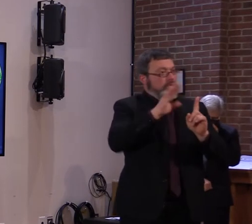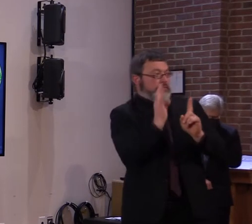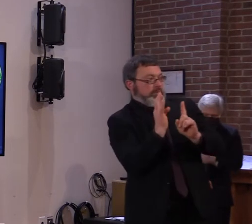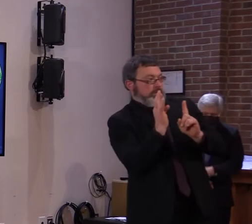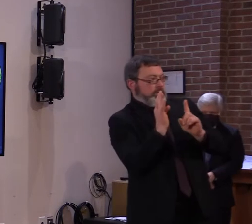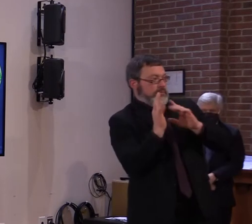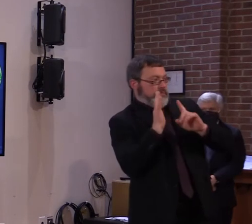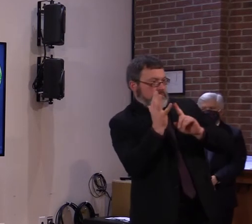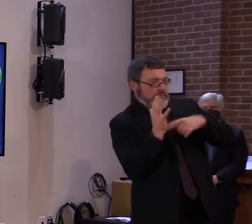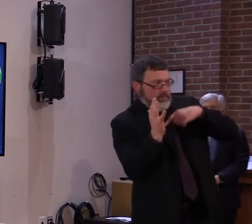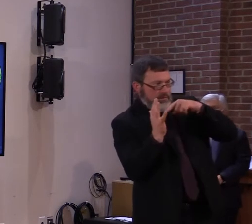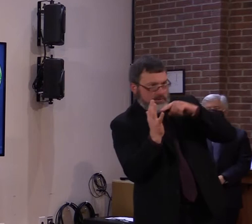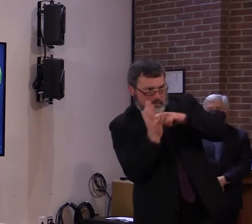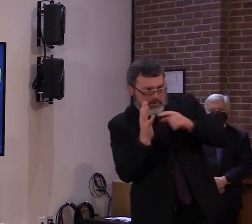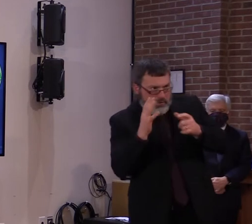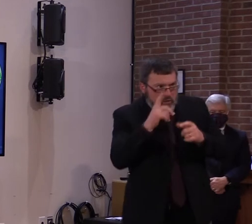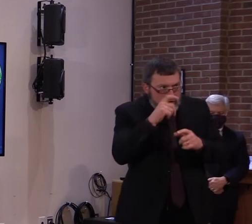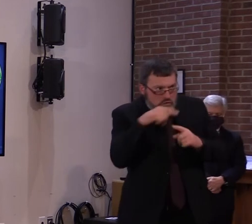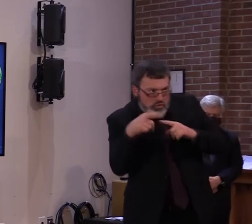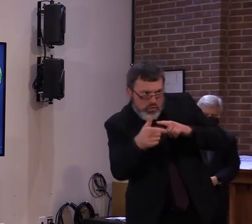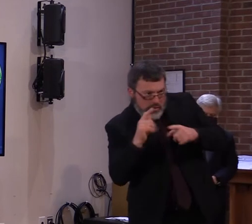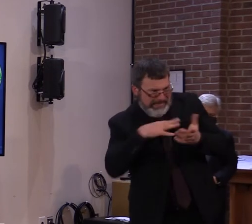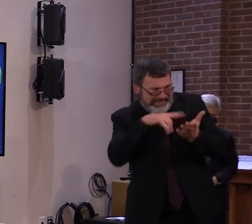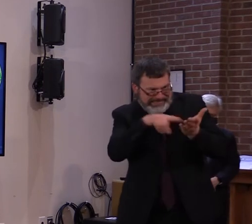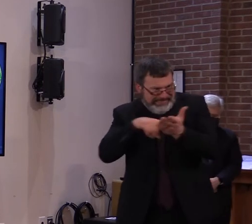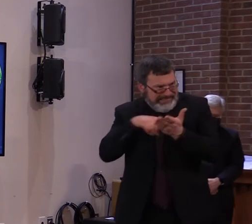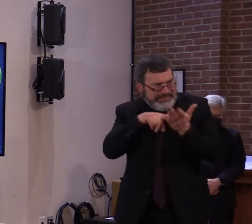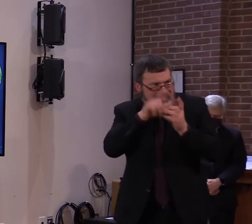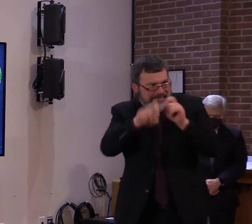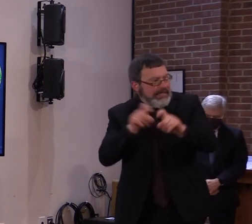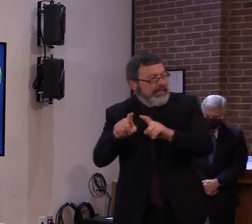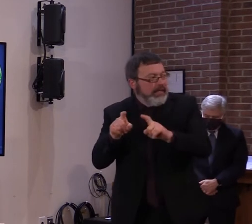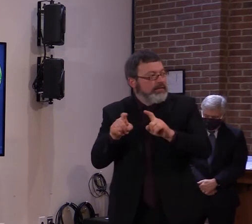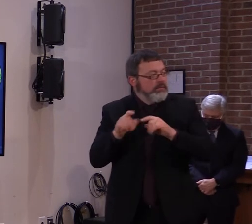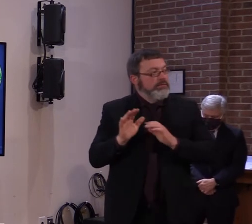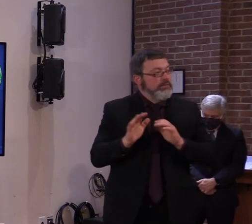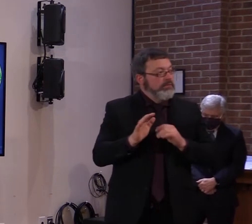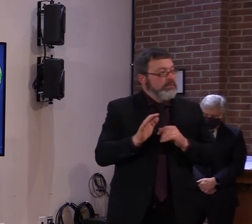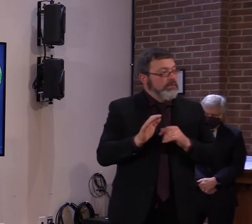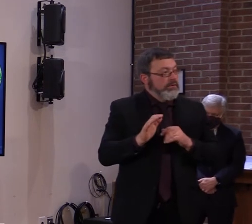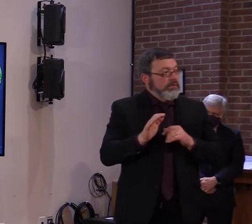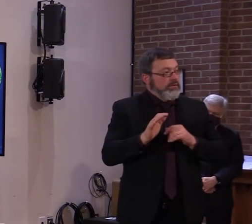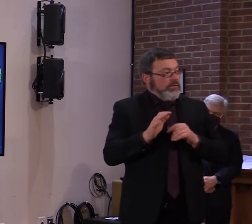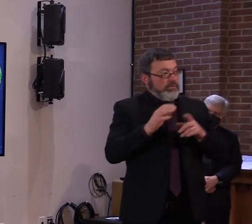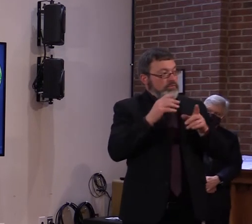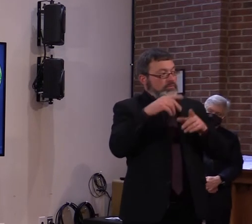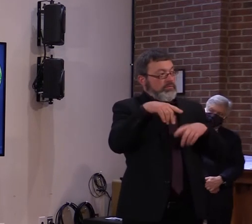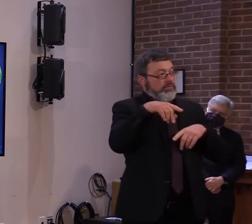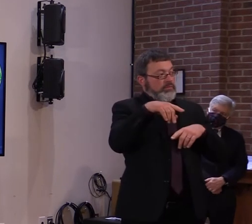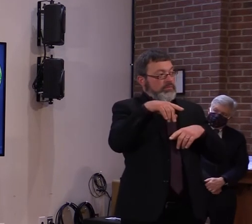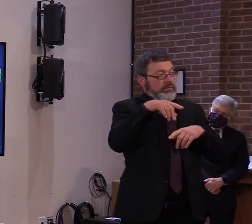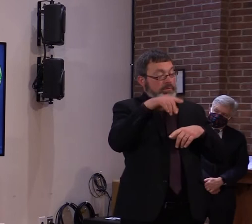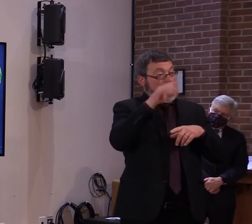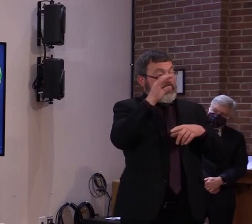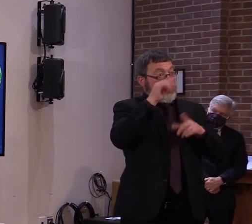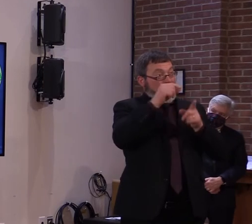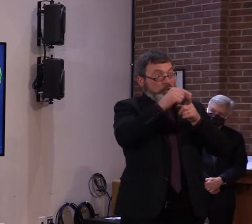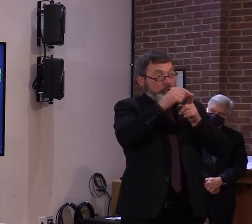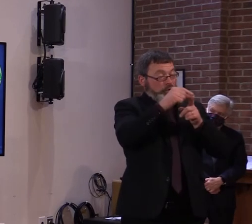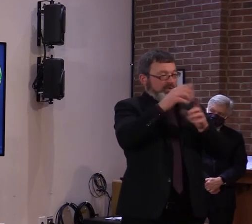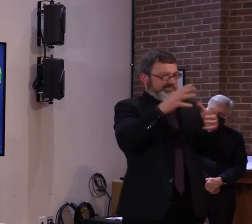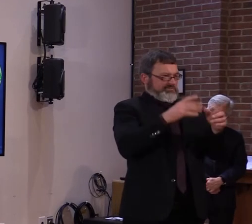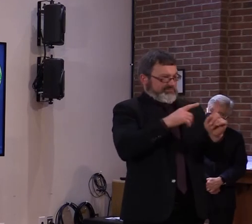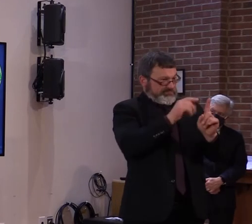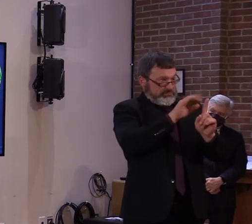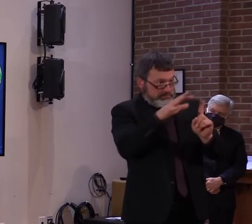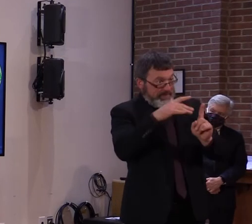facility, we then reclassify that as an outbreak. Though cases are up everywhere in the state, we continue to